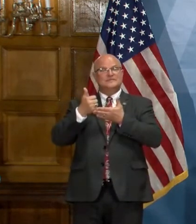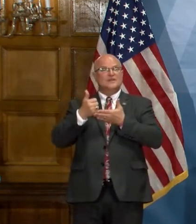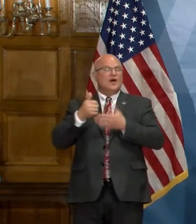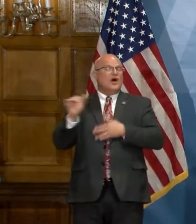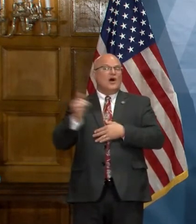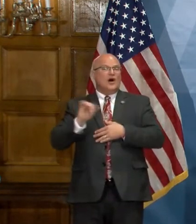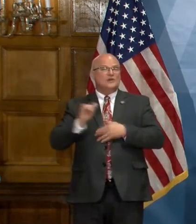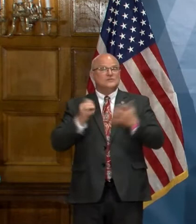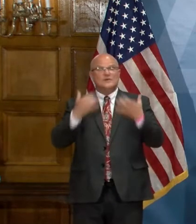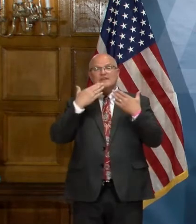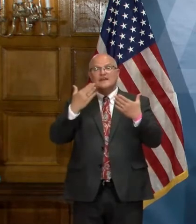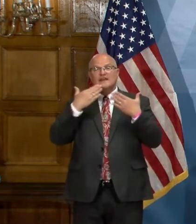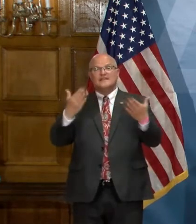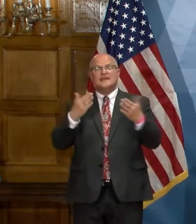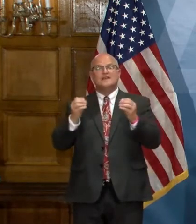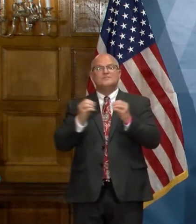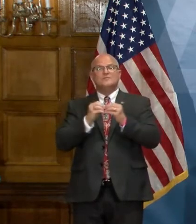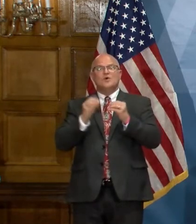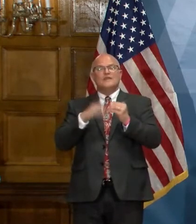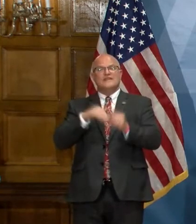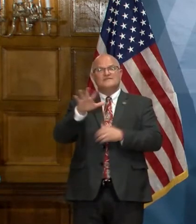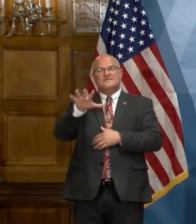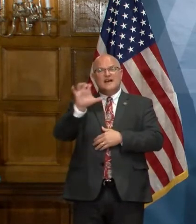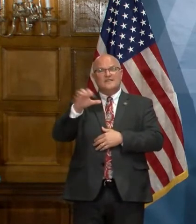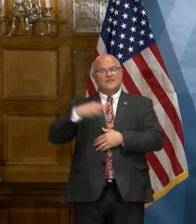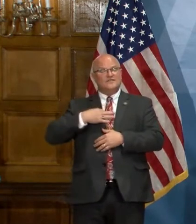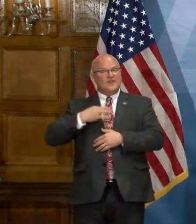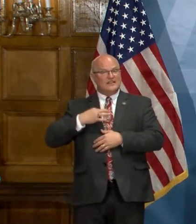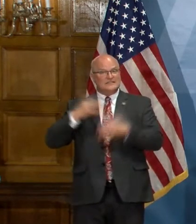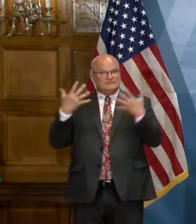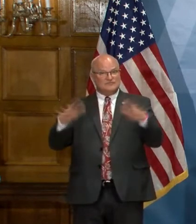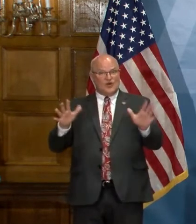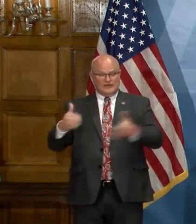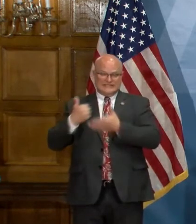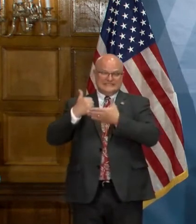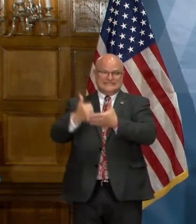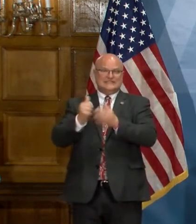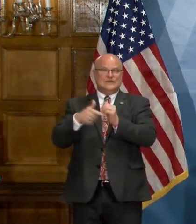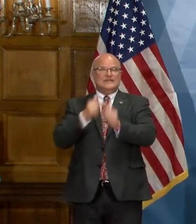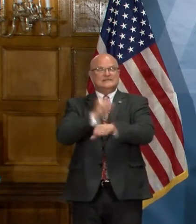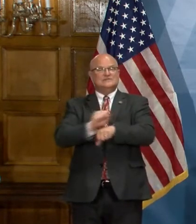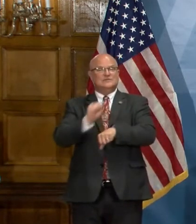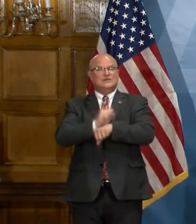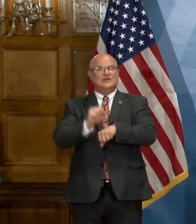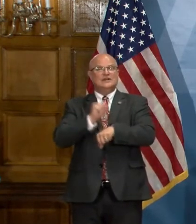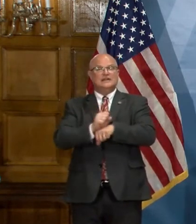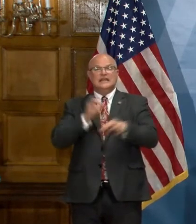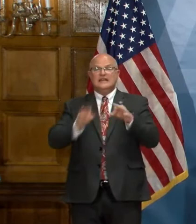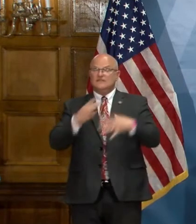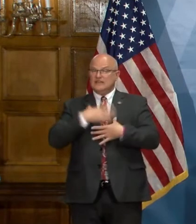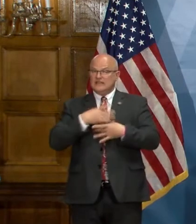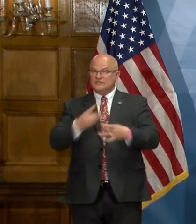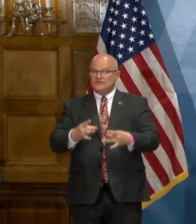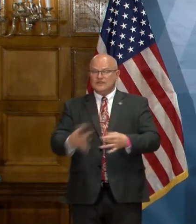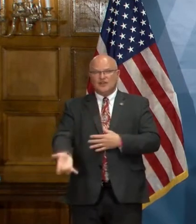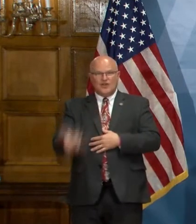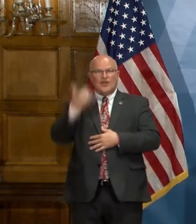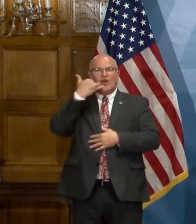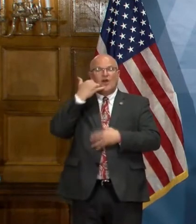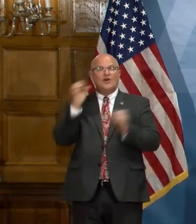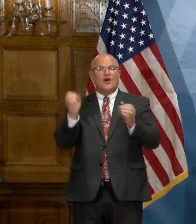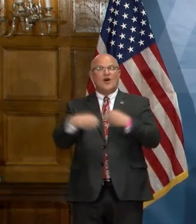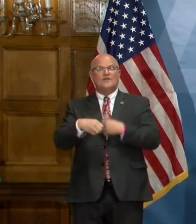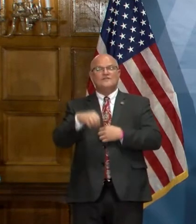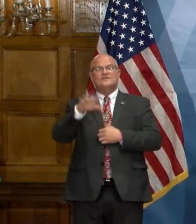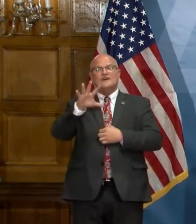would also like to thank the over 500 volunteers that have already assisted in these efforts. And if you are interested, you can call our